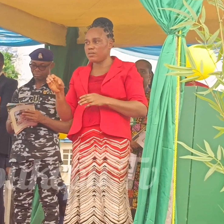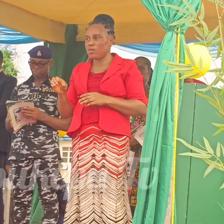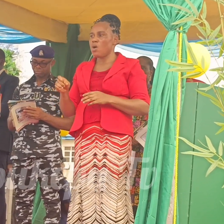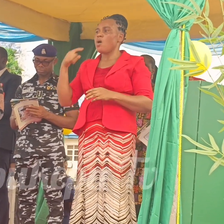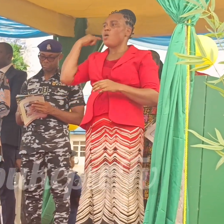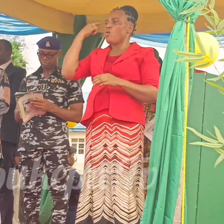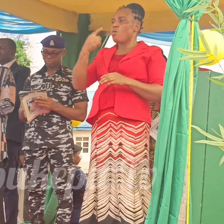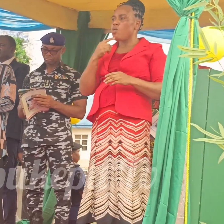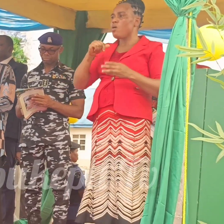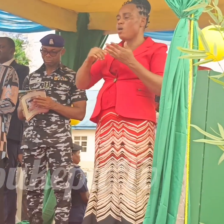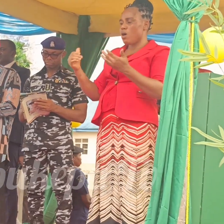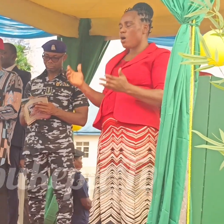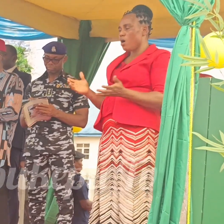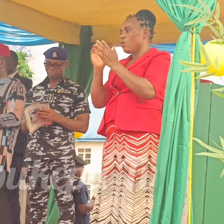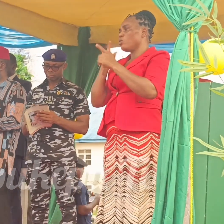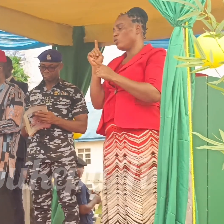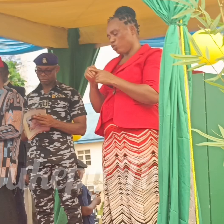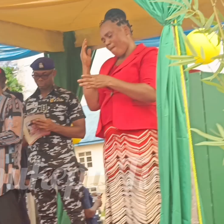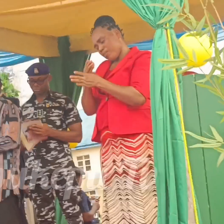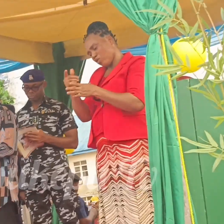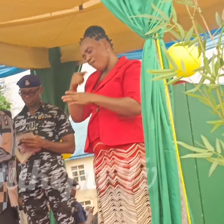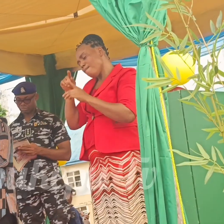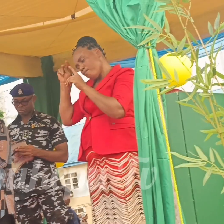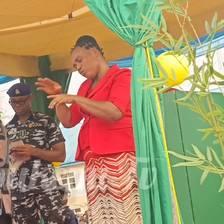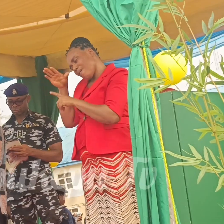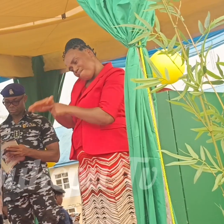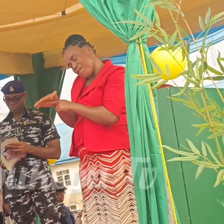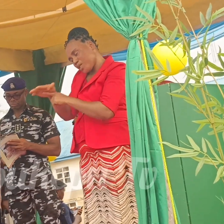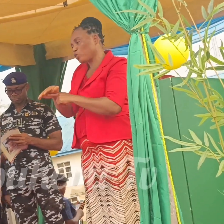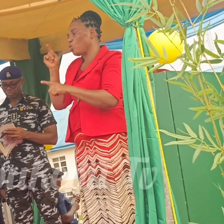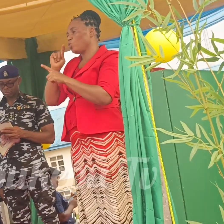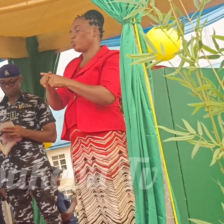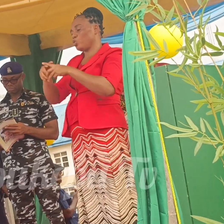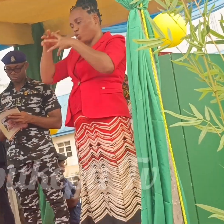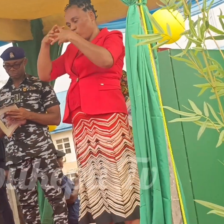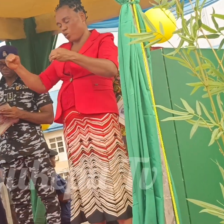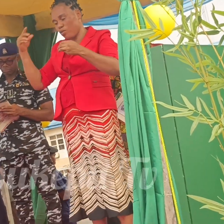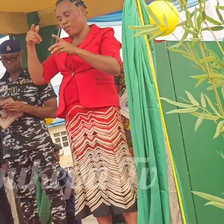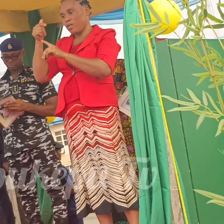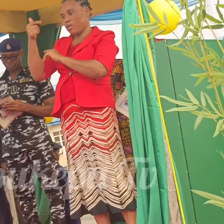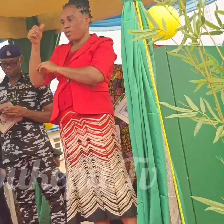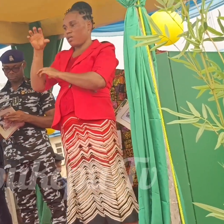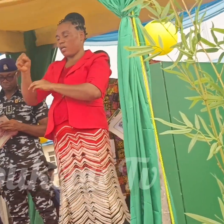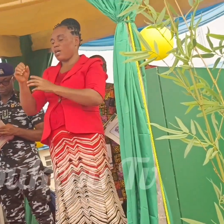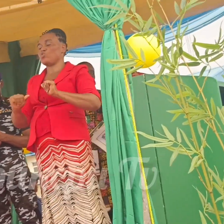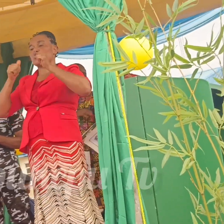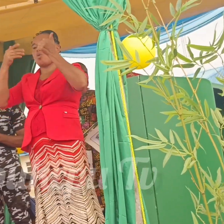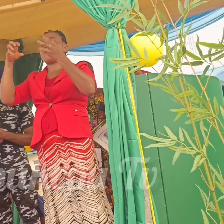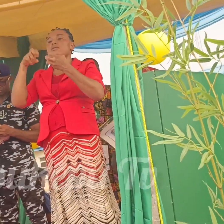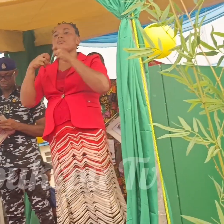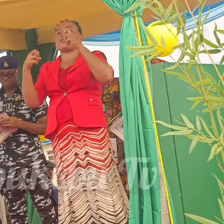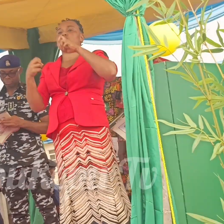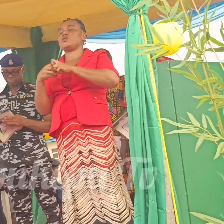who allowed us to bother him, put him under pressure to resolve the gas supply issues.